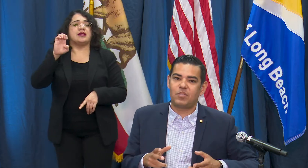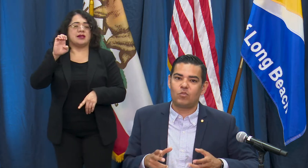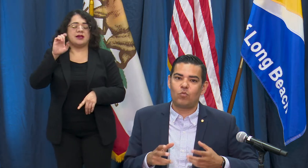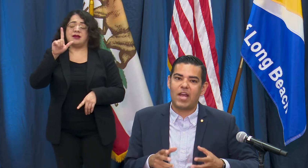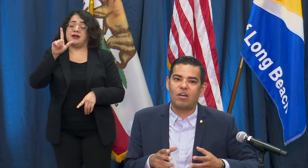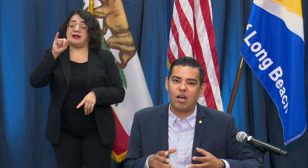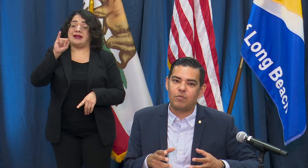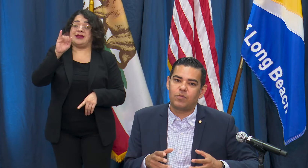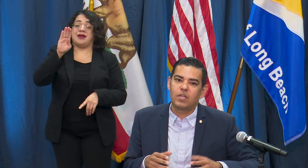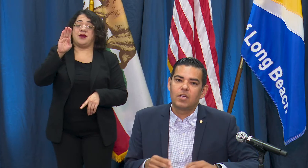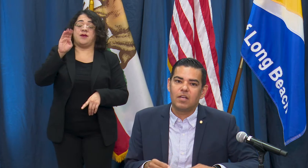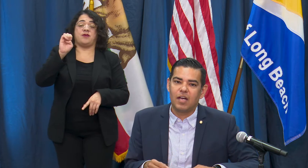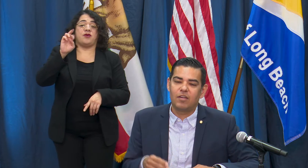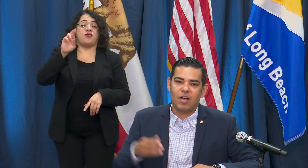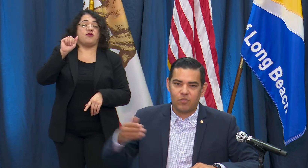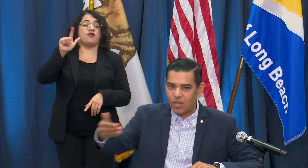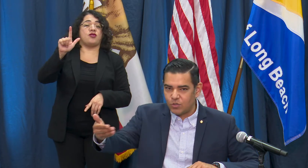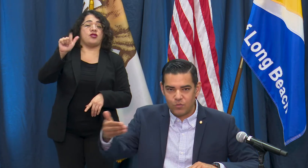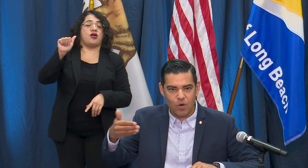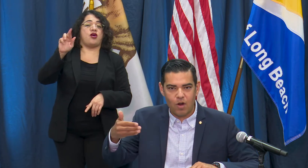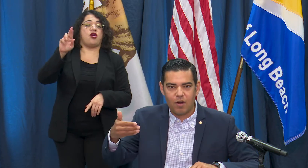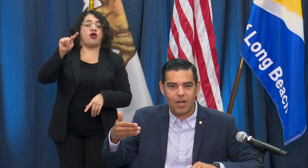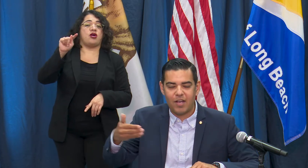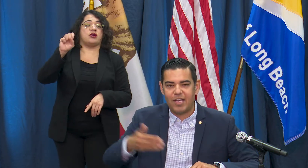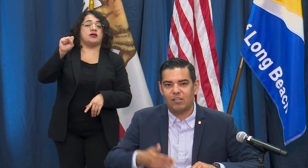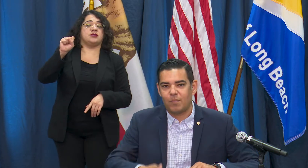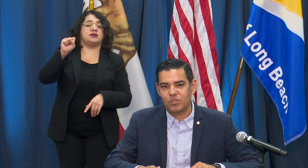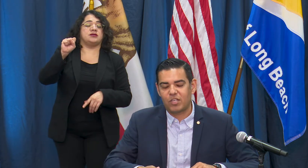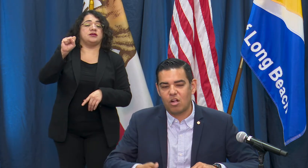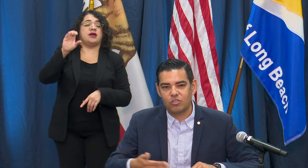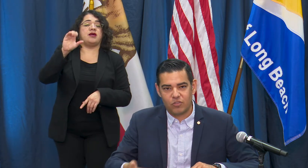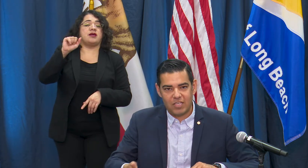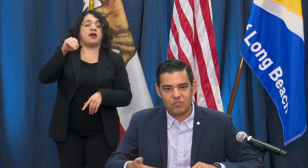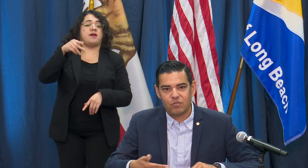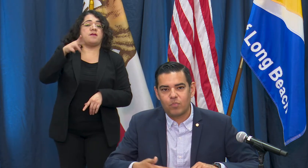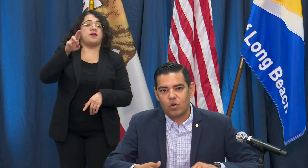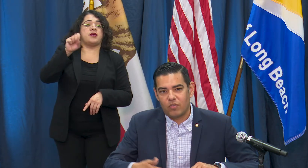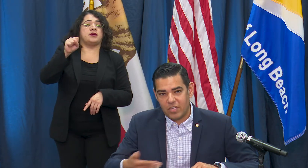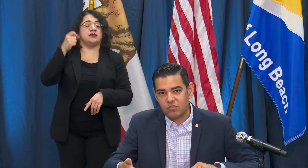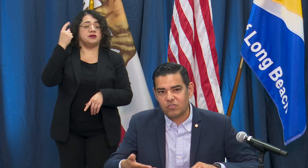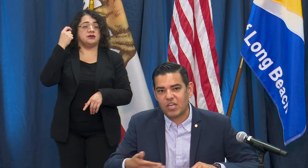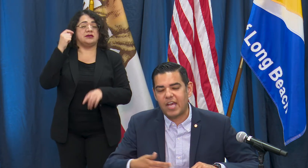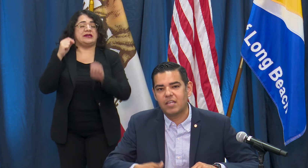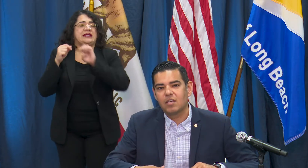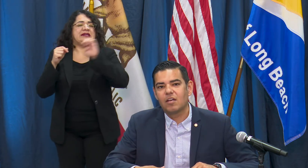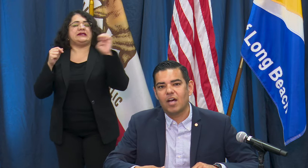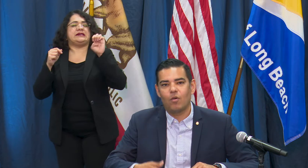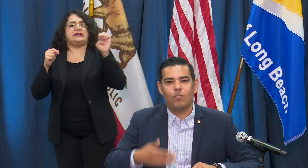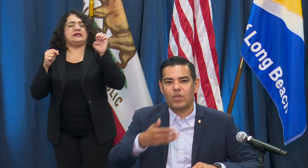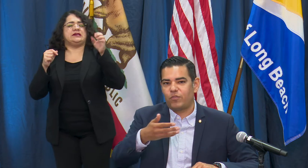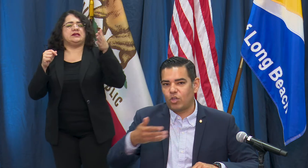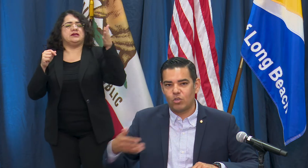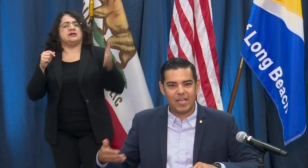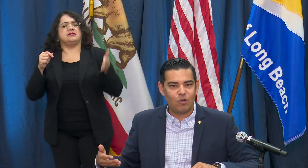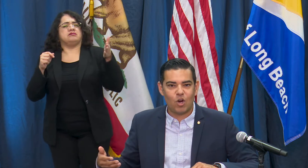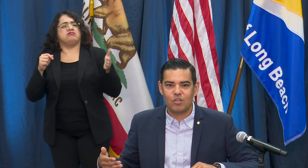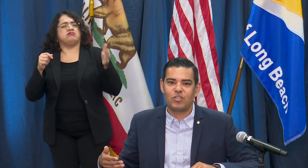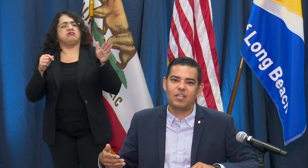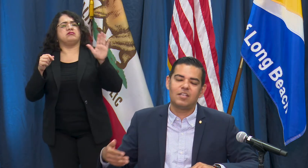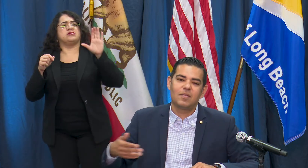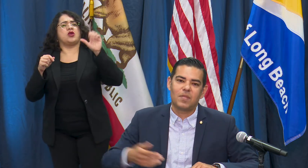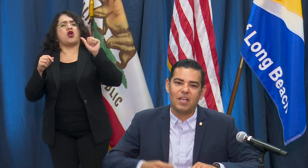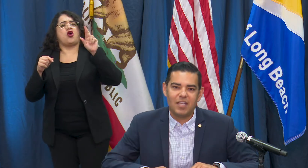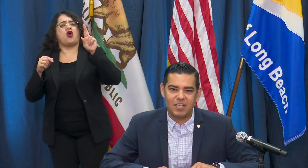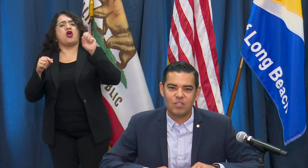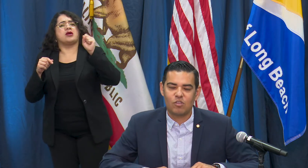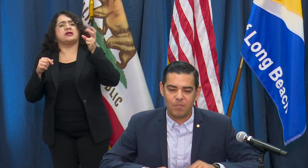the campus right off, not too far in Long Beach City College on the eastern side. If you go down